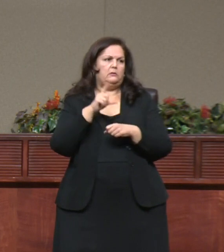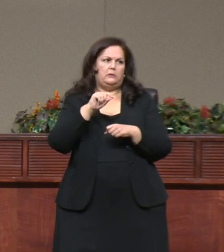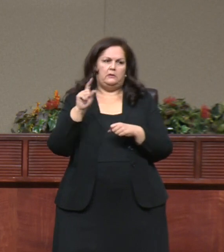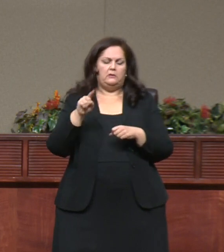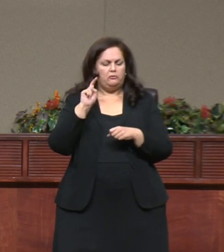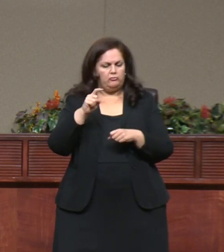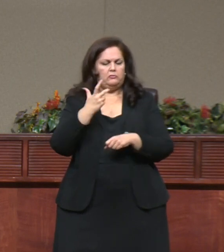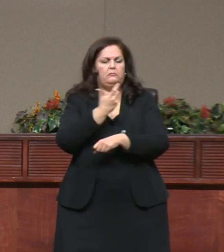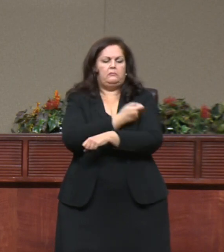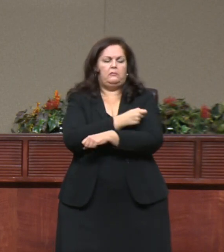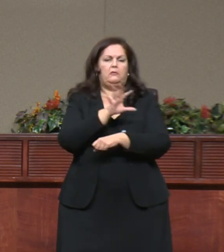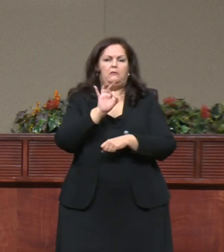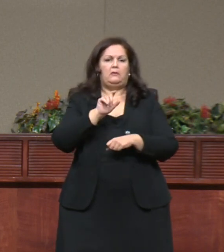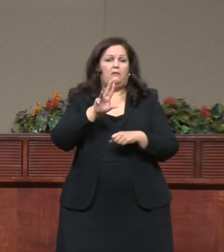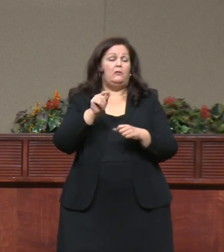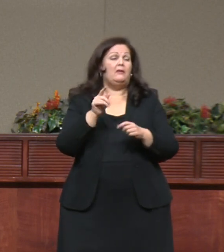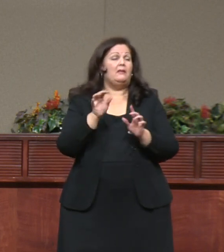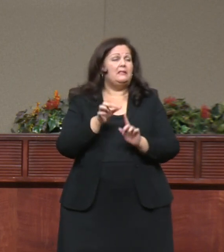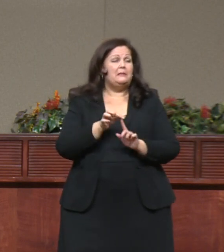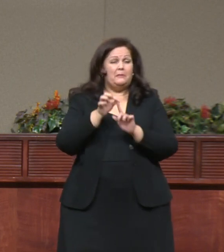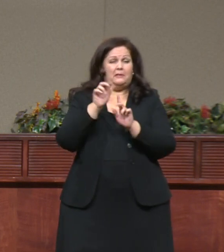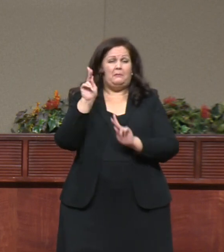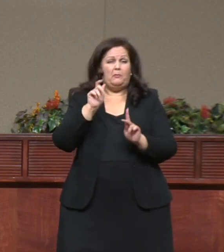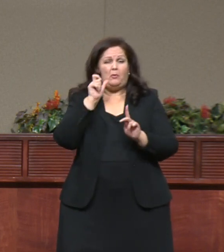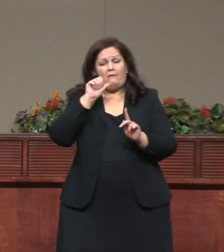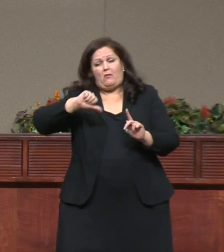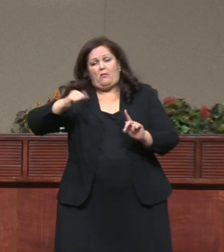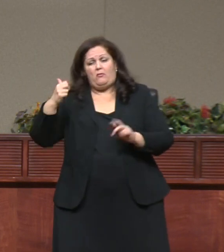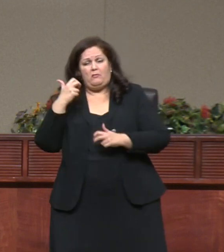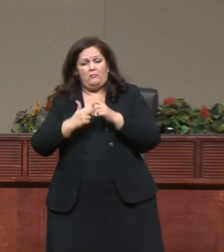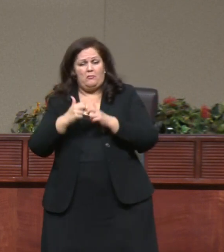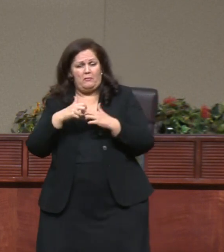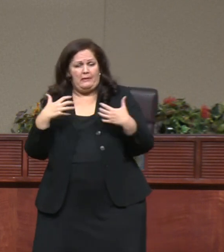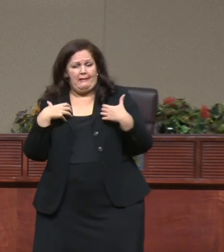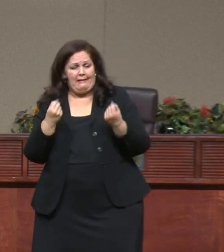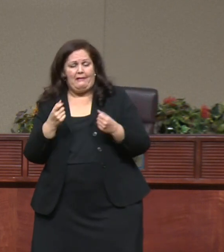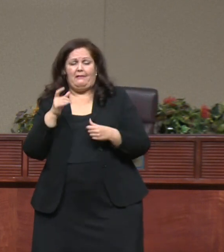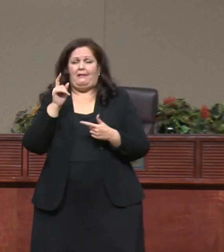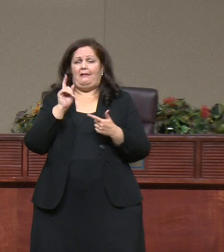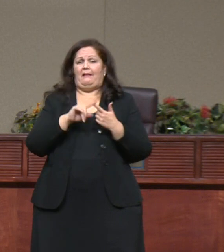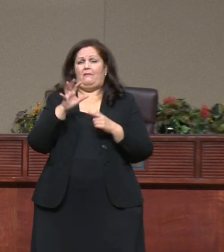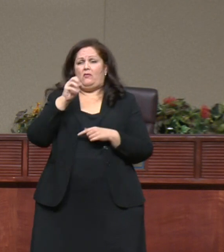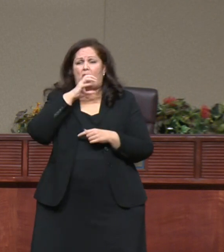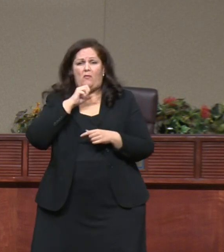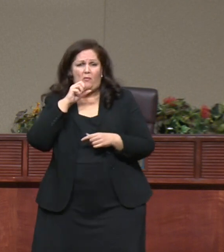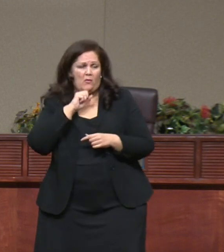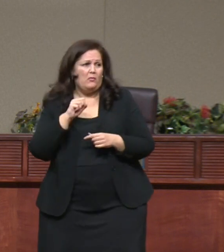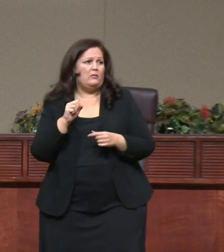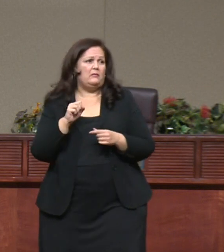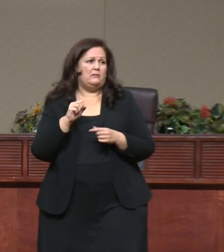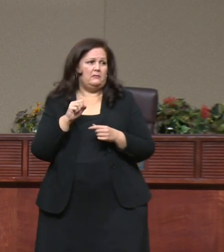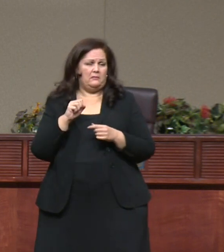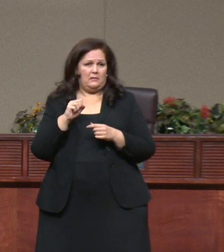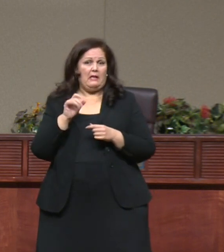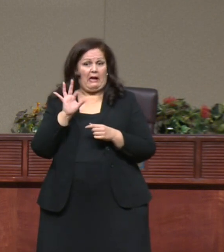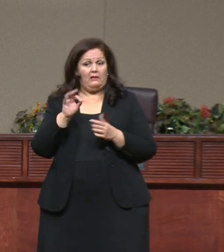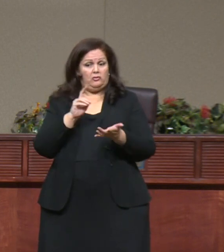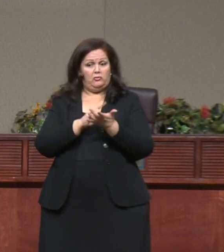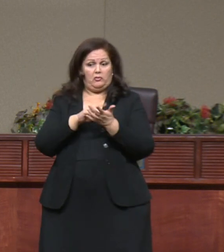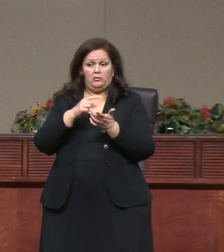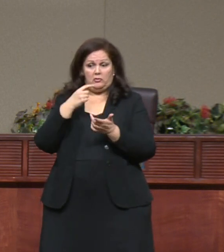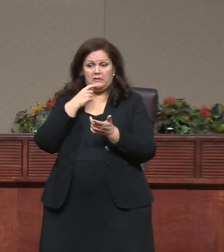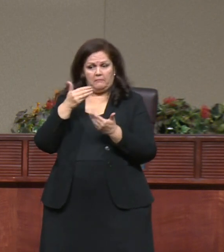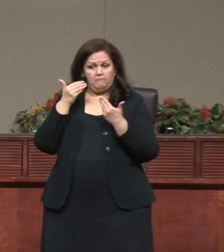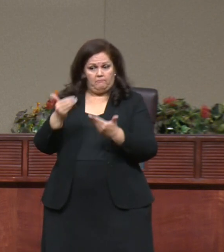Especially if you have pre-existing conditions, you are elderly, and you have clear with your provider that the vaccine is safe for you.